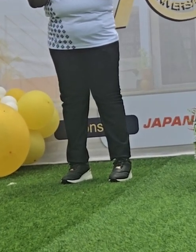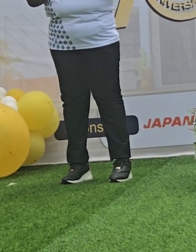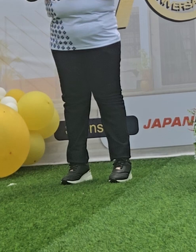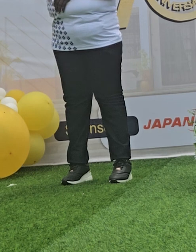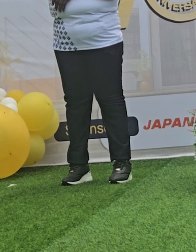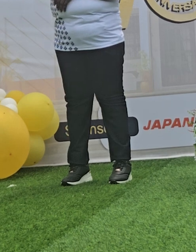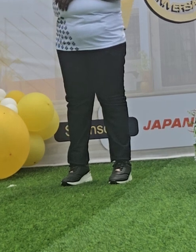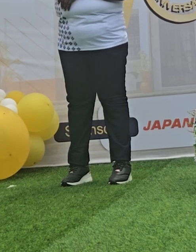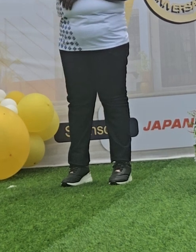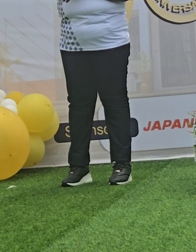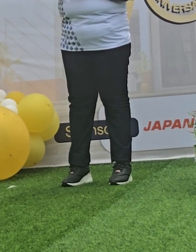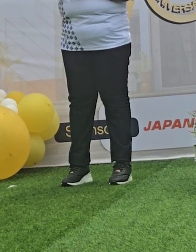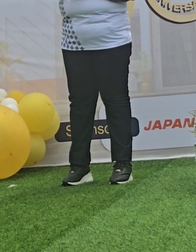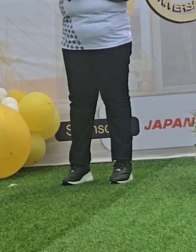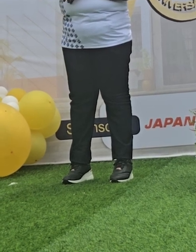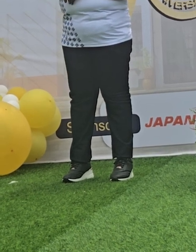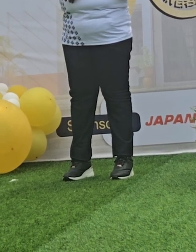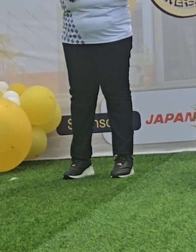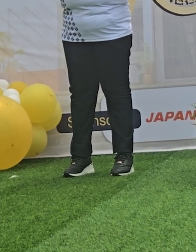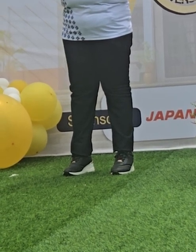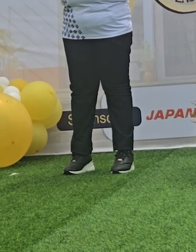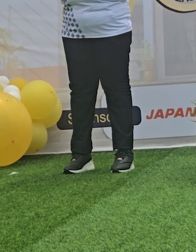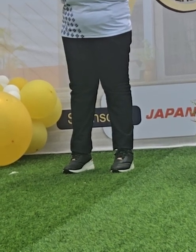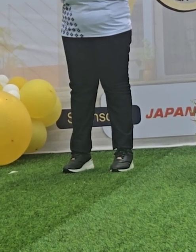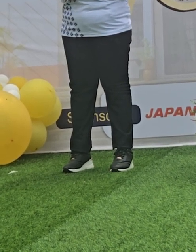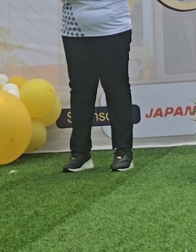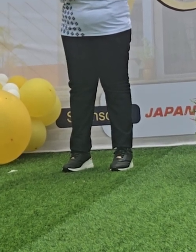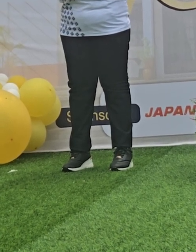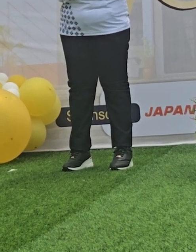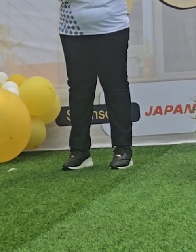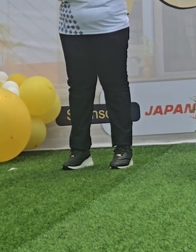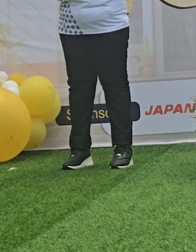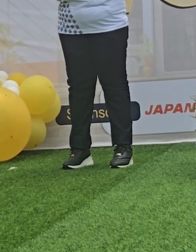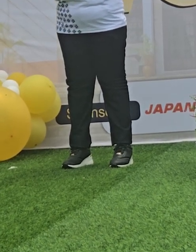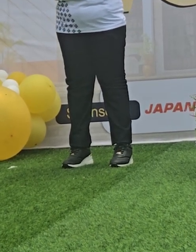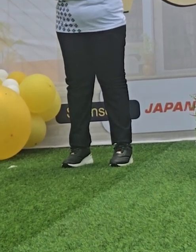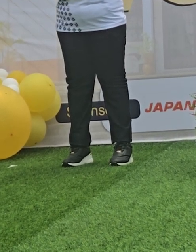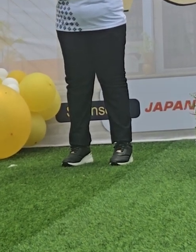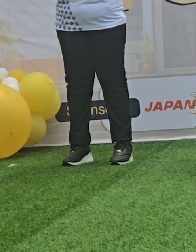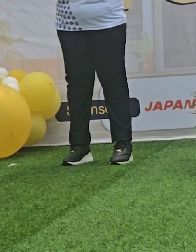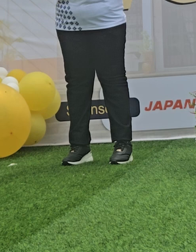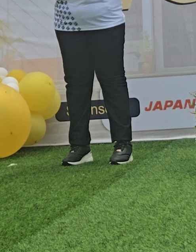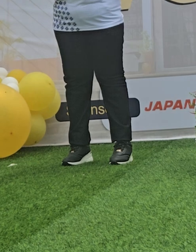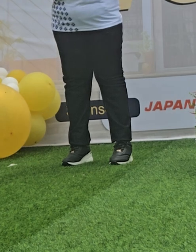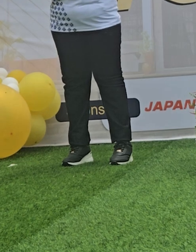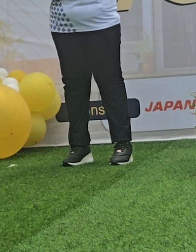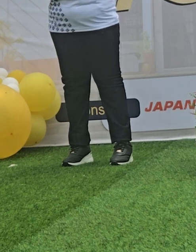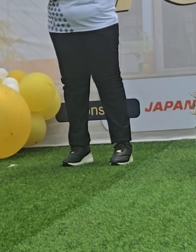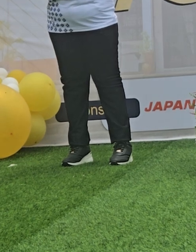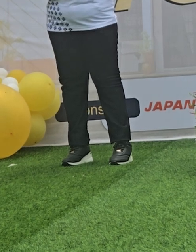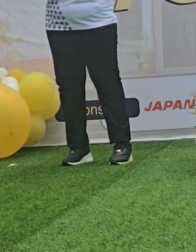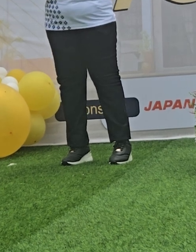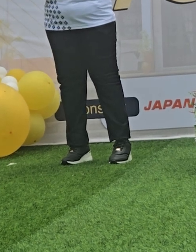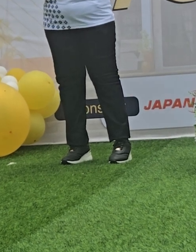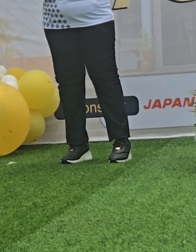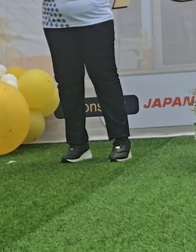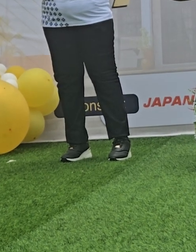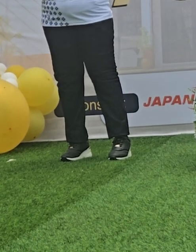5,652 by 2006. This at the time that there was not much